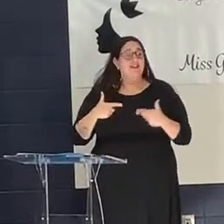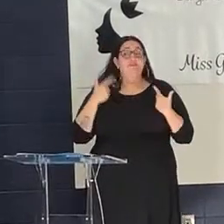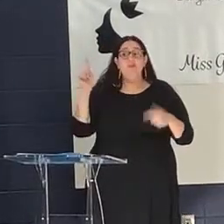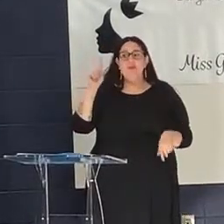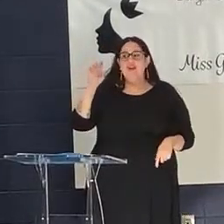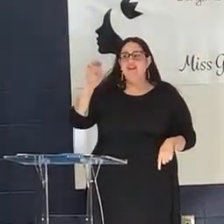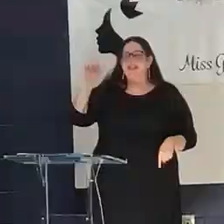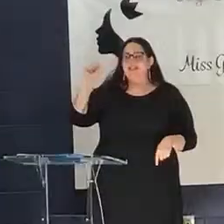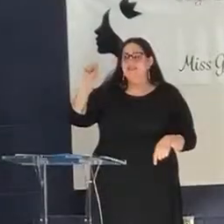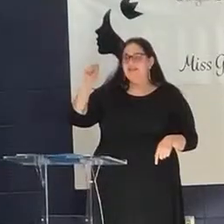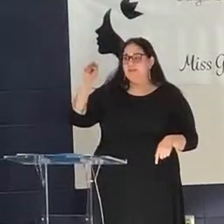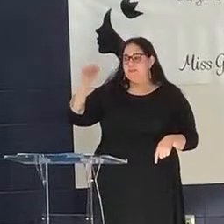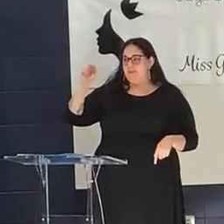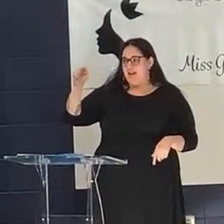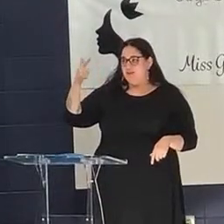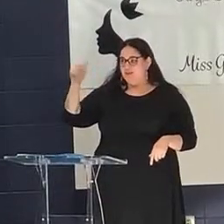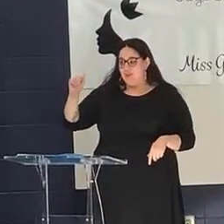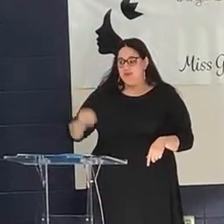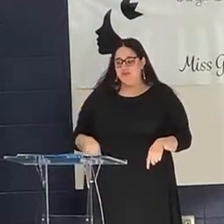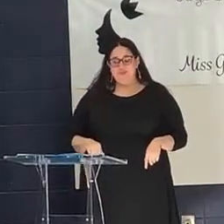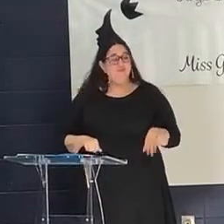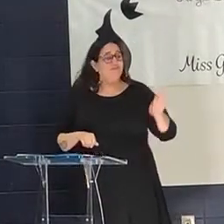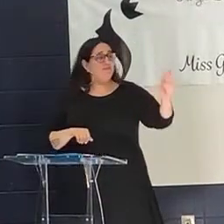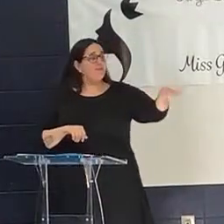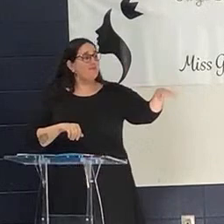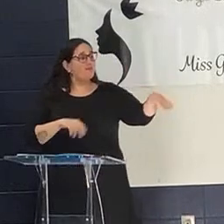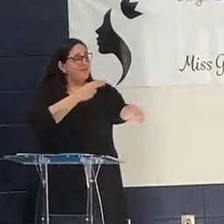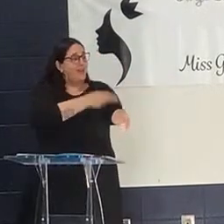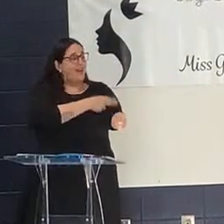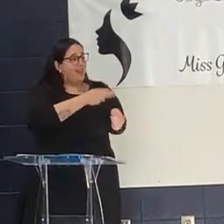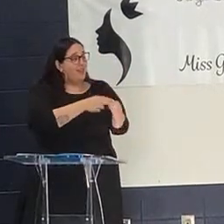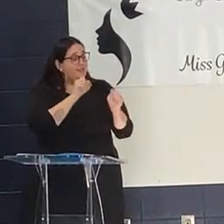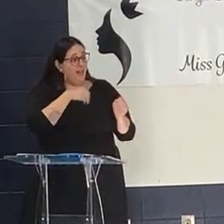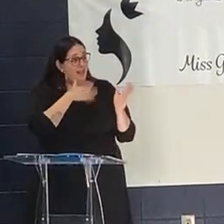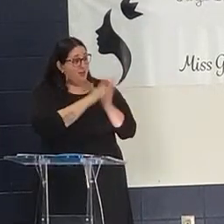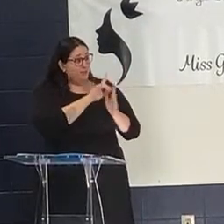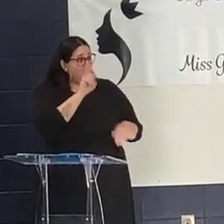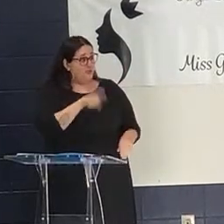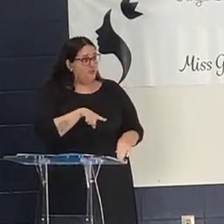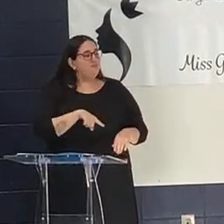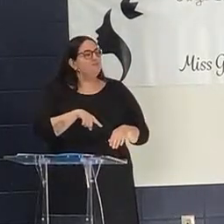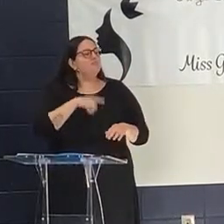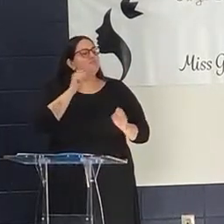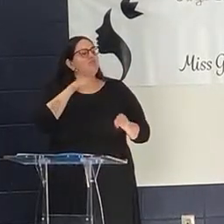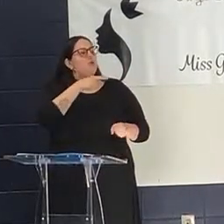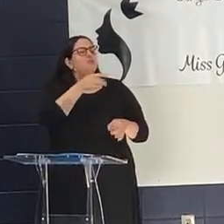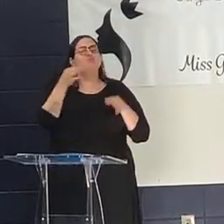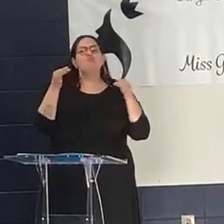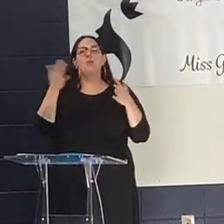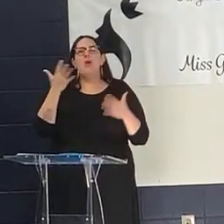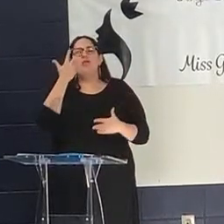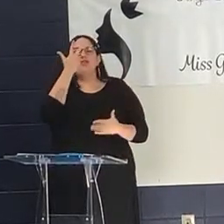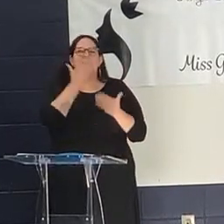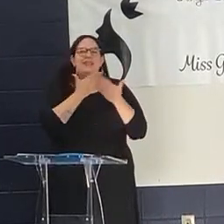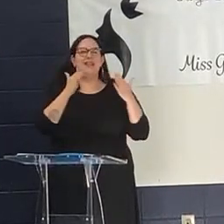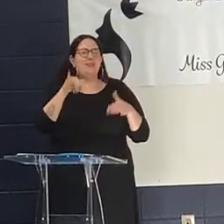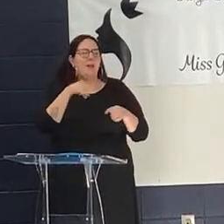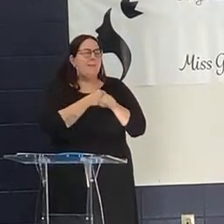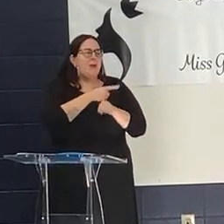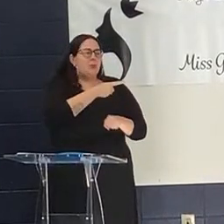for the last 2 years here at GSD, and she lives with her family in Eastman, Georgia. Now, Hannah, I'd like to ask you a question. Could